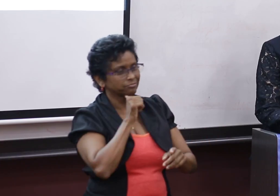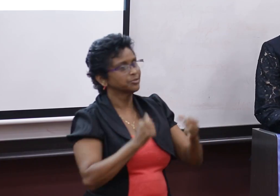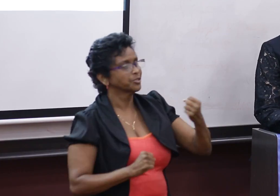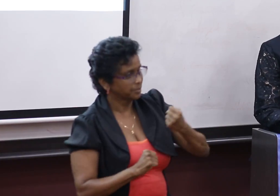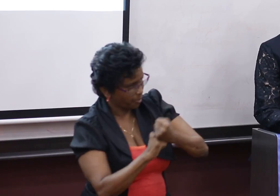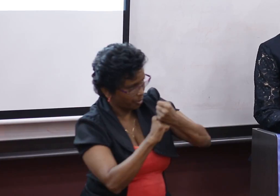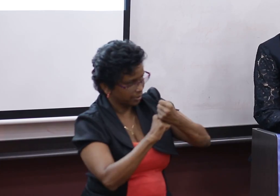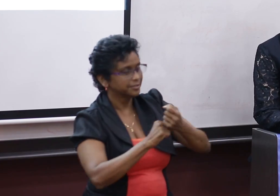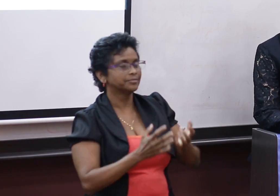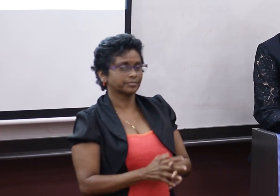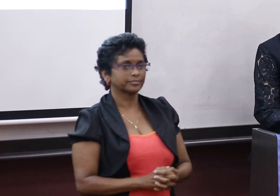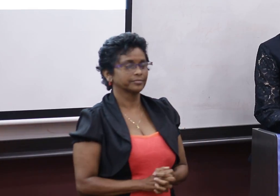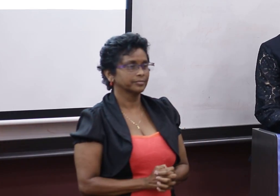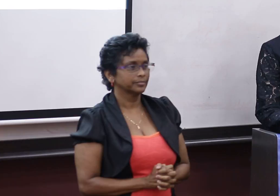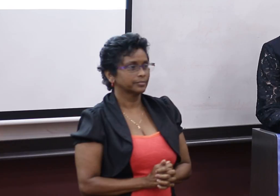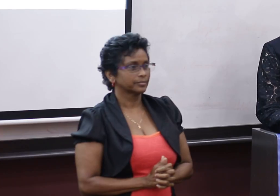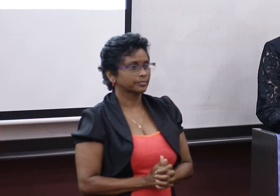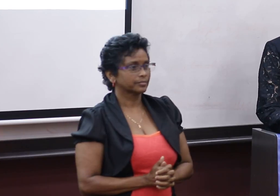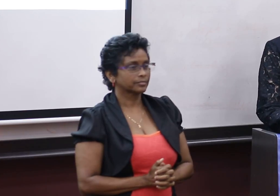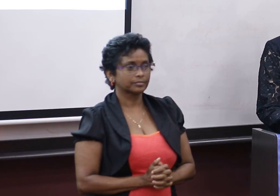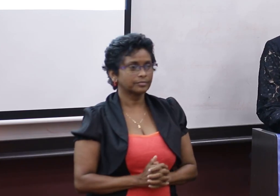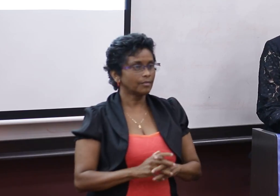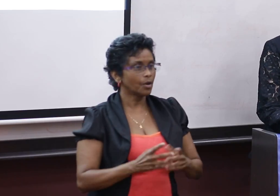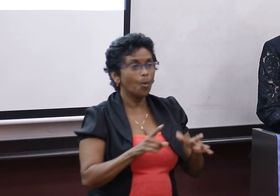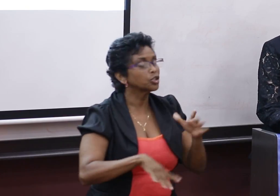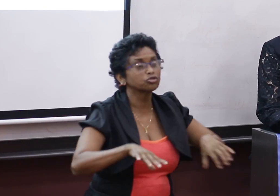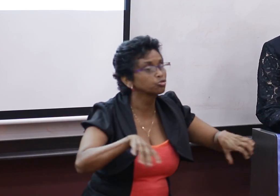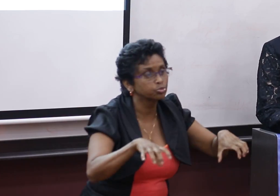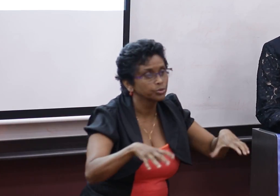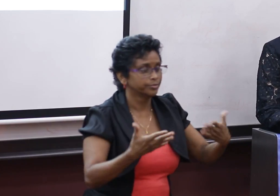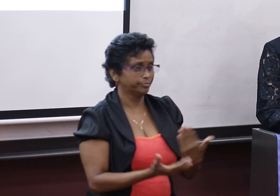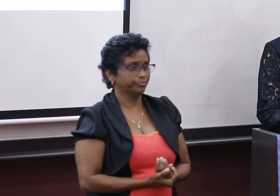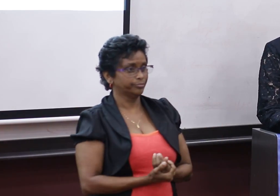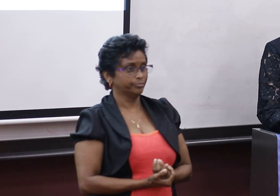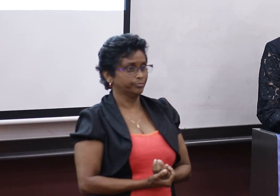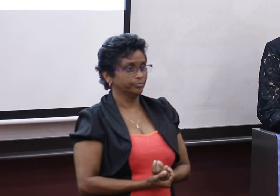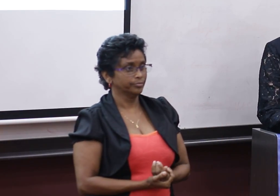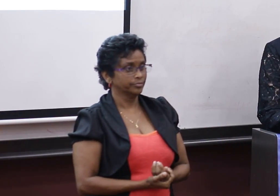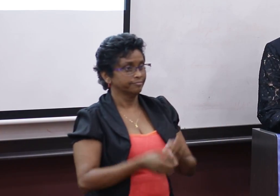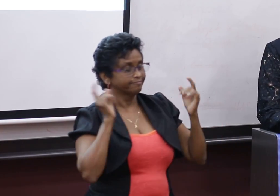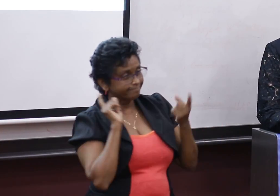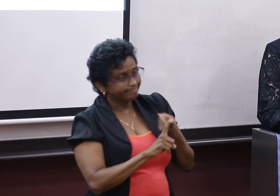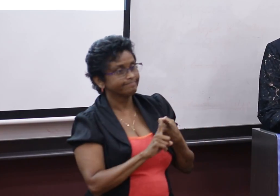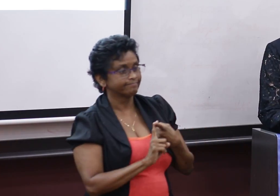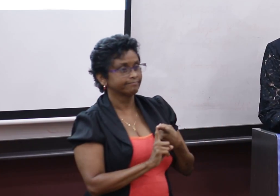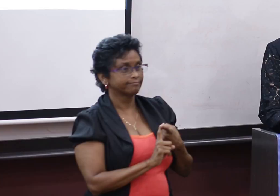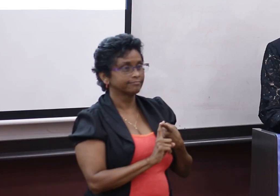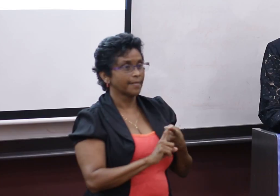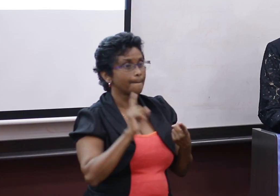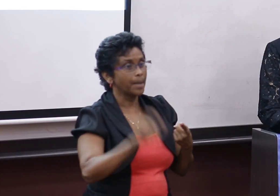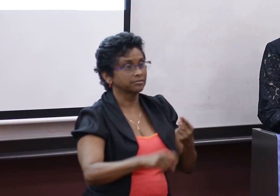And this is the sort of action plan here now. To begin implementation, what do we need to do? We need to establish